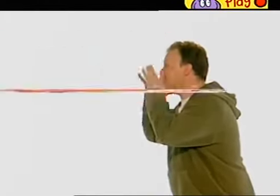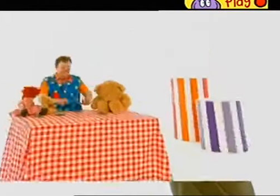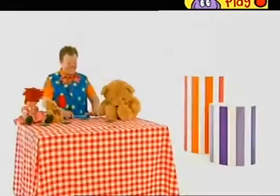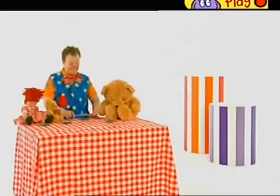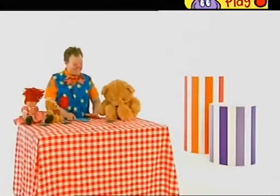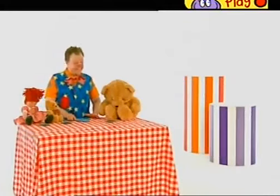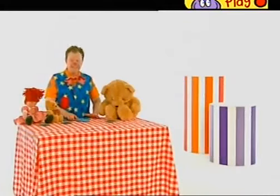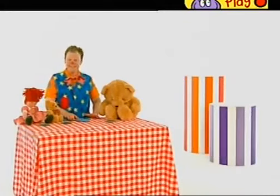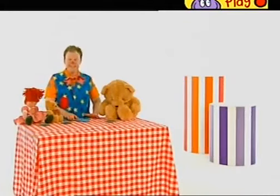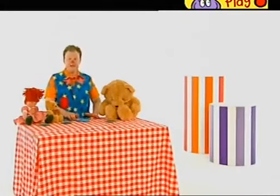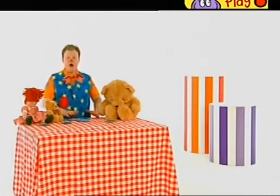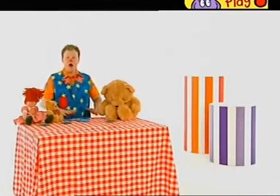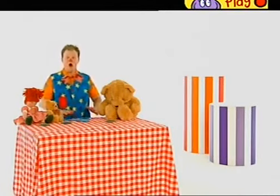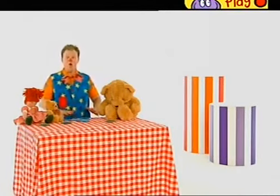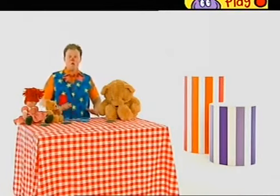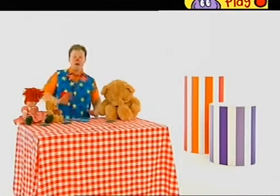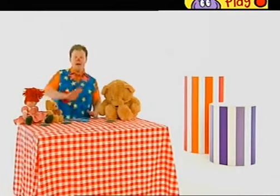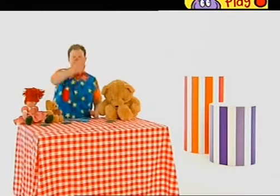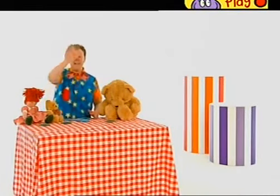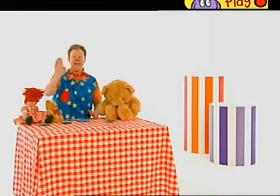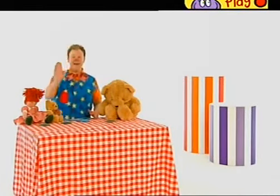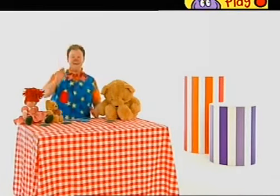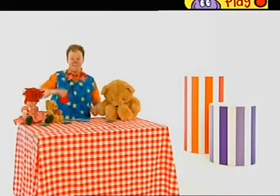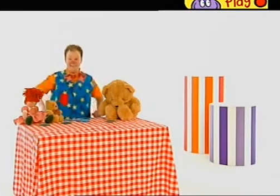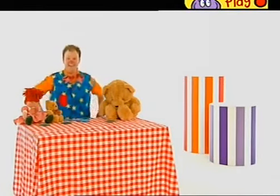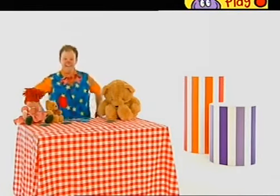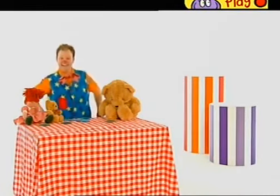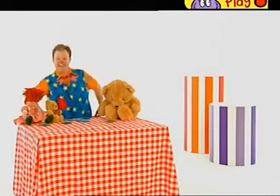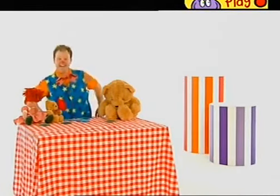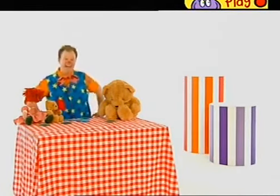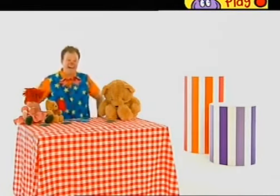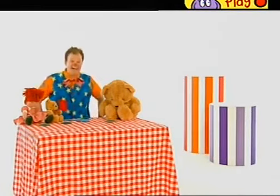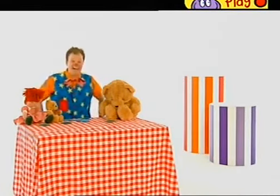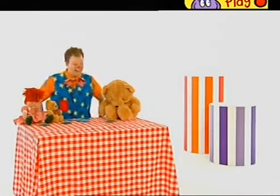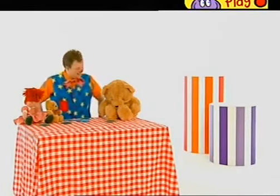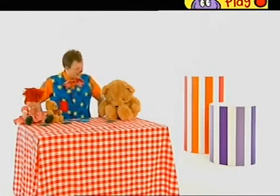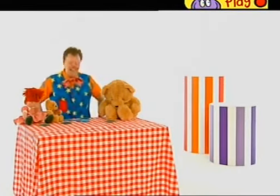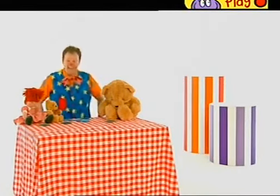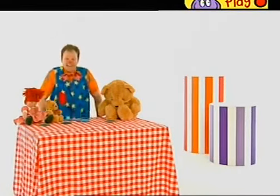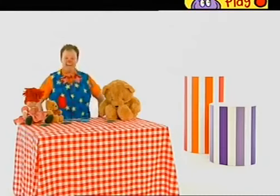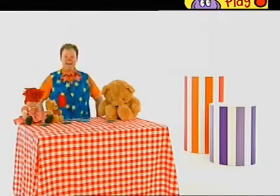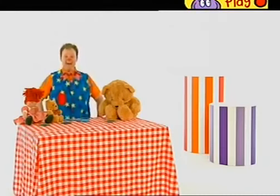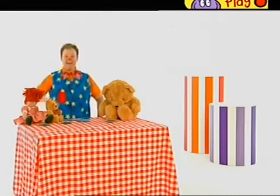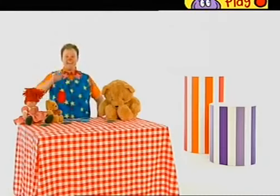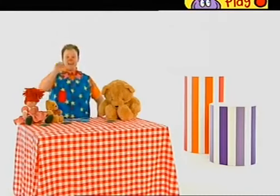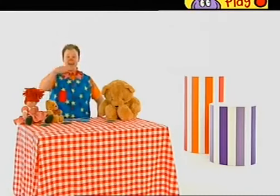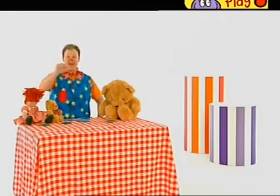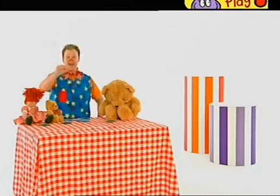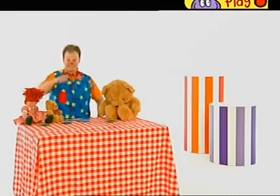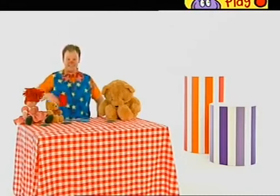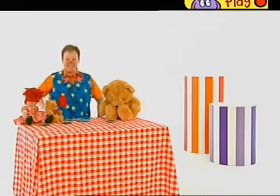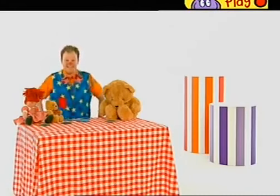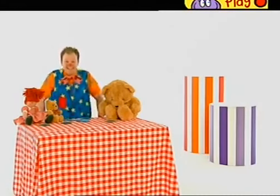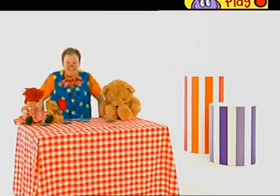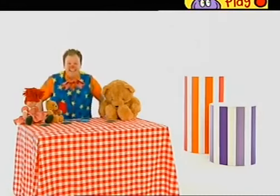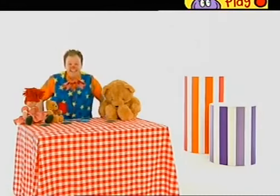Tumble. Hello, Mr. Tumble. Oh, hello. Are you having a tea party, Mr. Tumble? Yes. Who has come